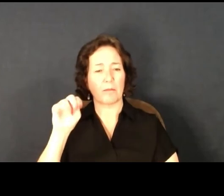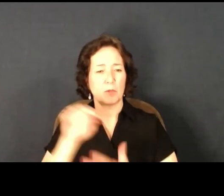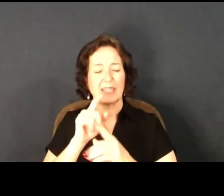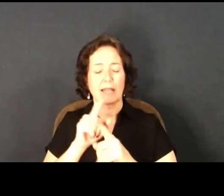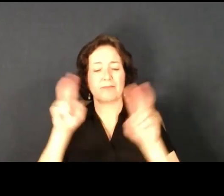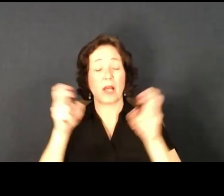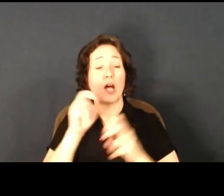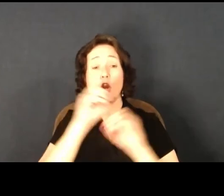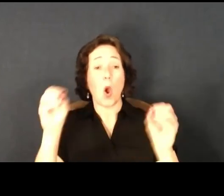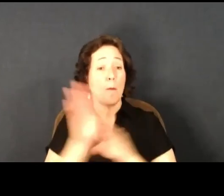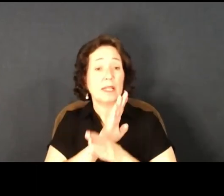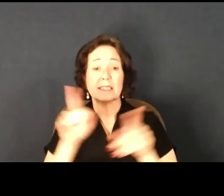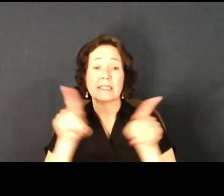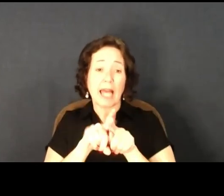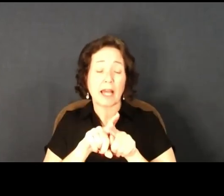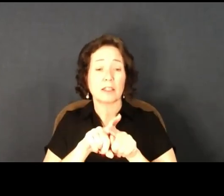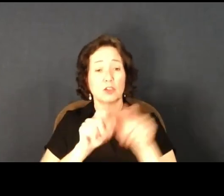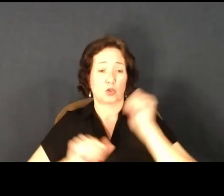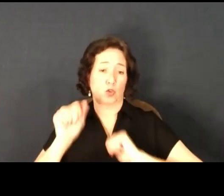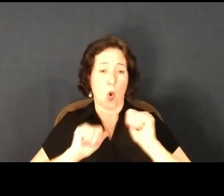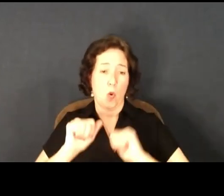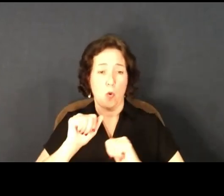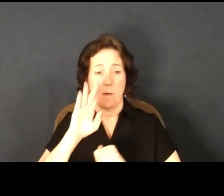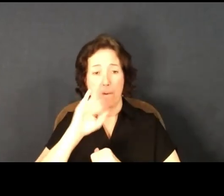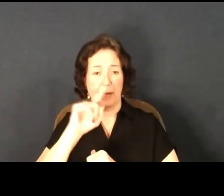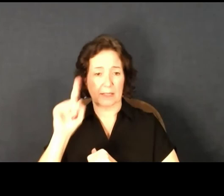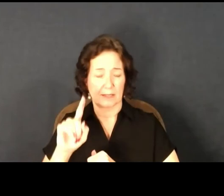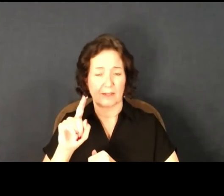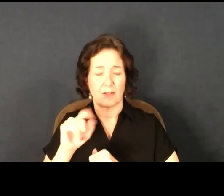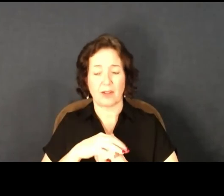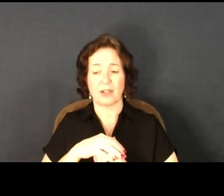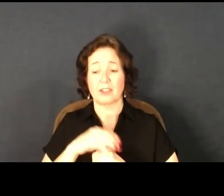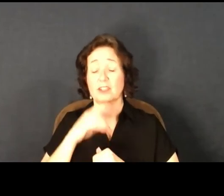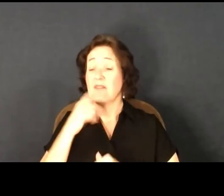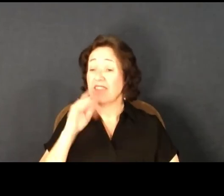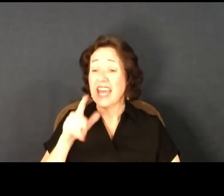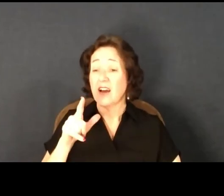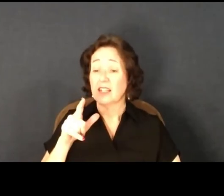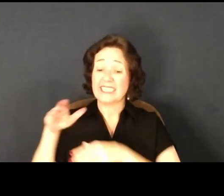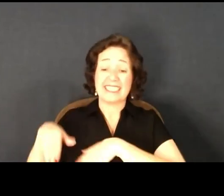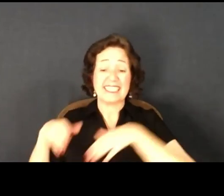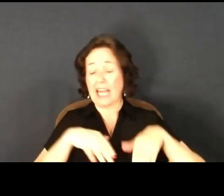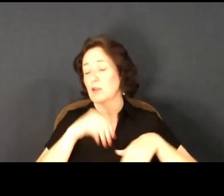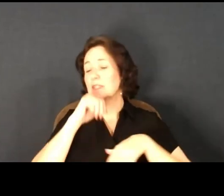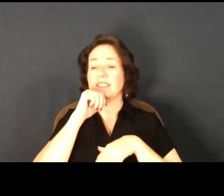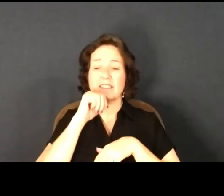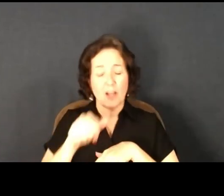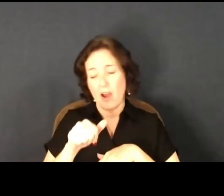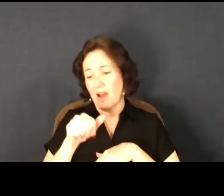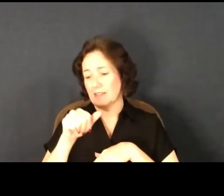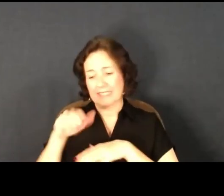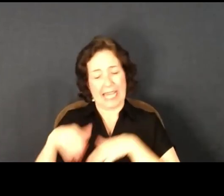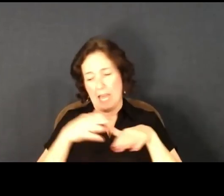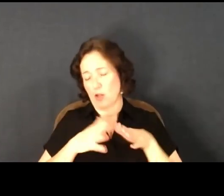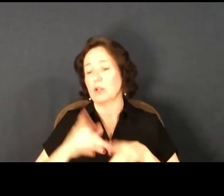Business. She said, Phil, a sailor's not a sailor till a sailor's been